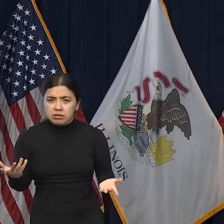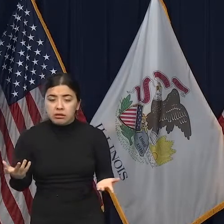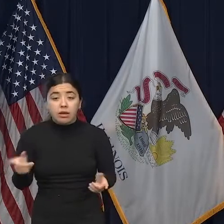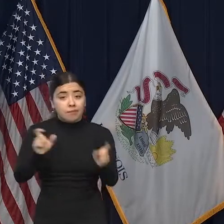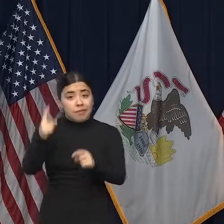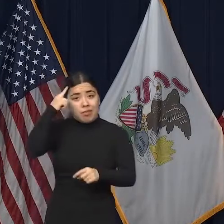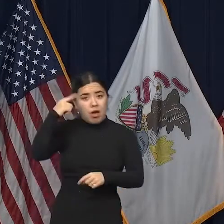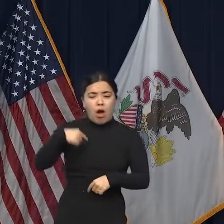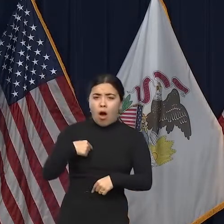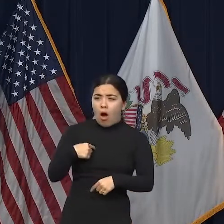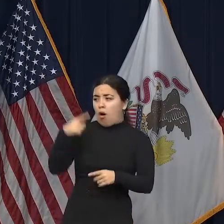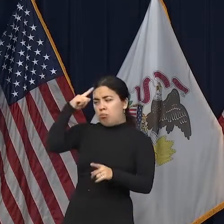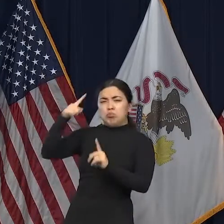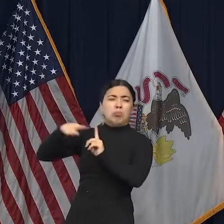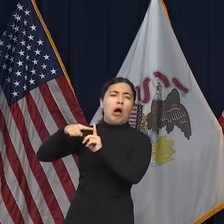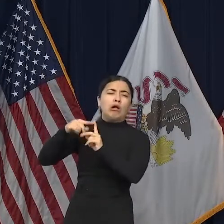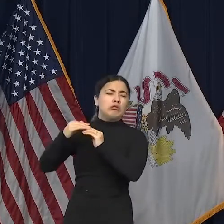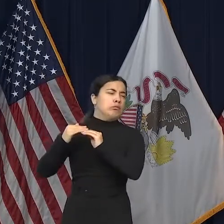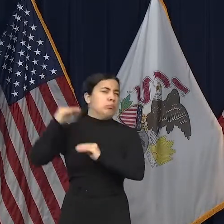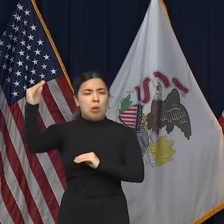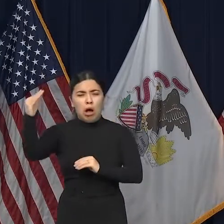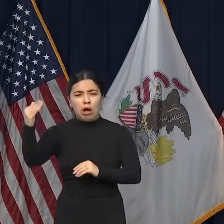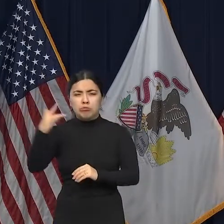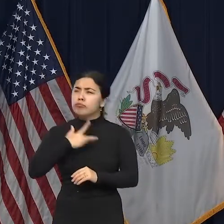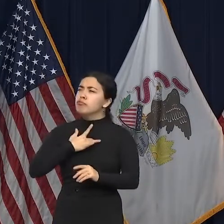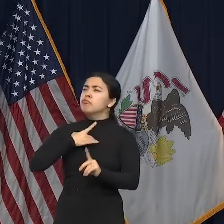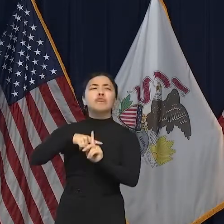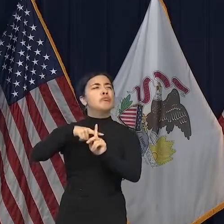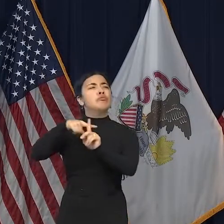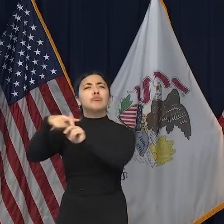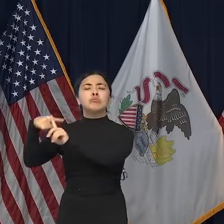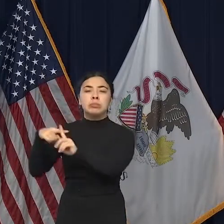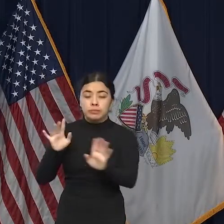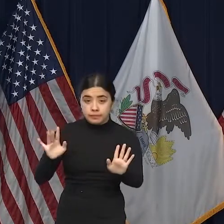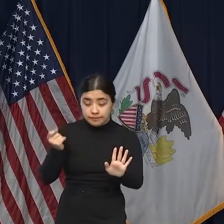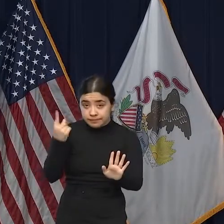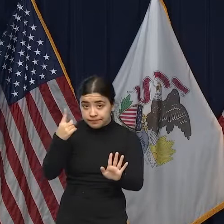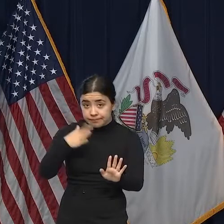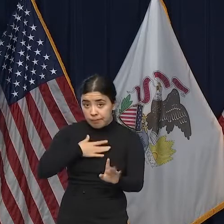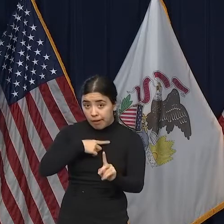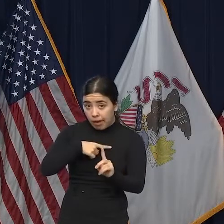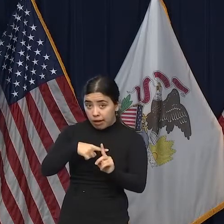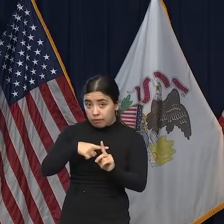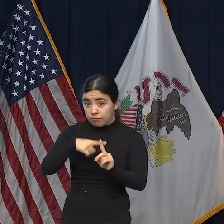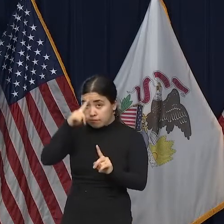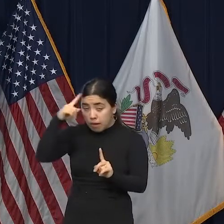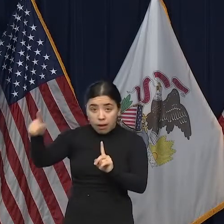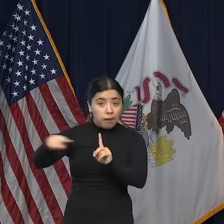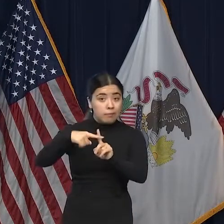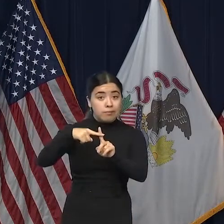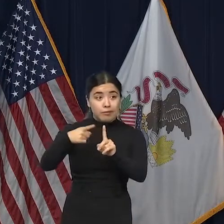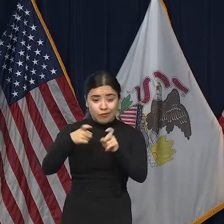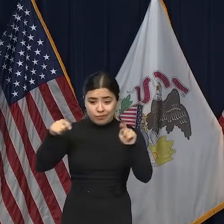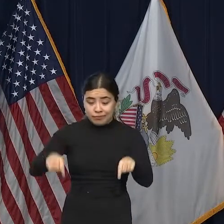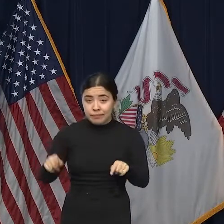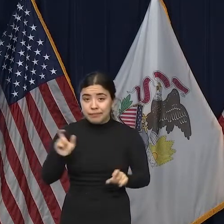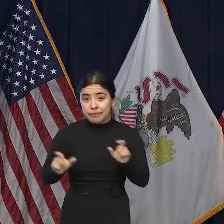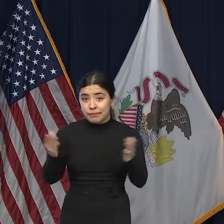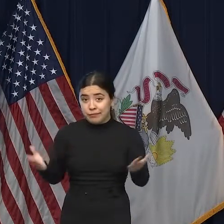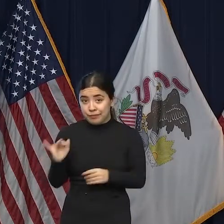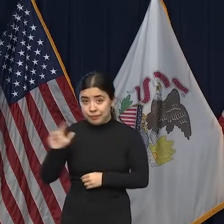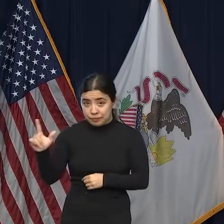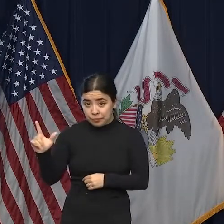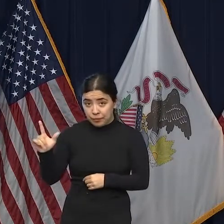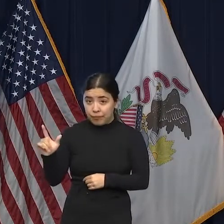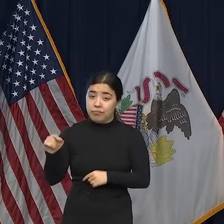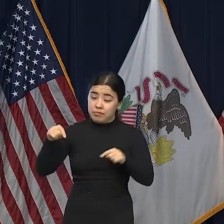positive and too optimistic. My optimism comes from the people of this great state and from all of the things that